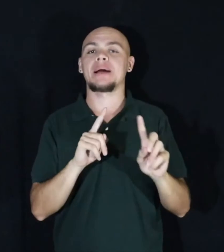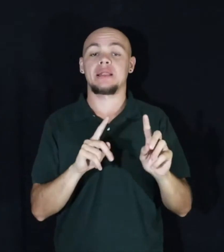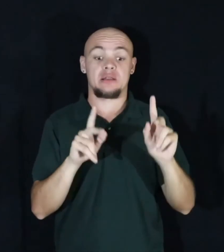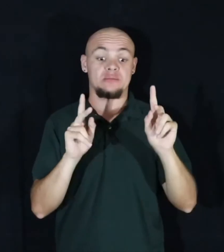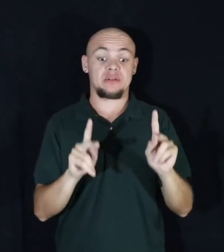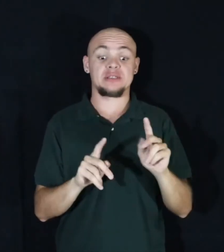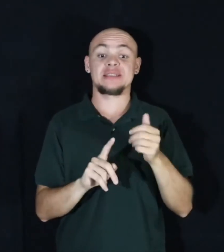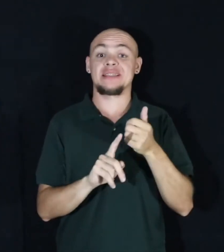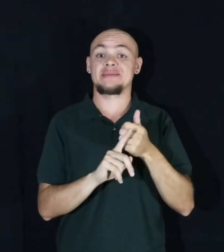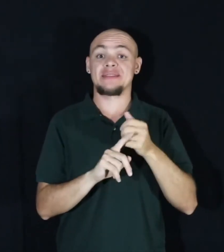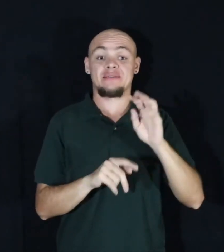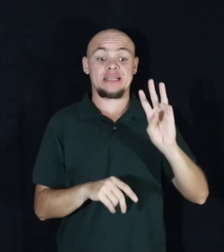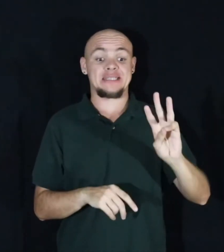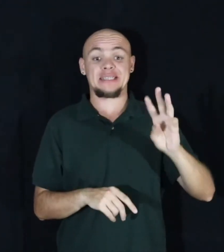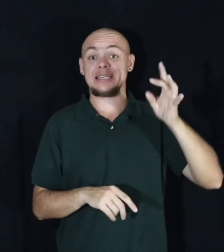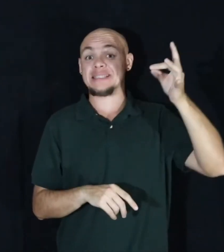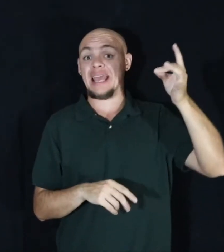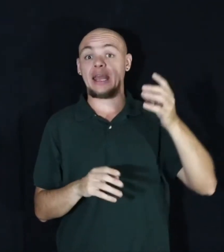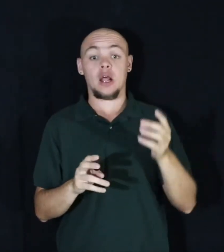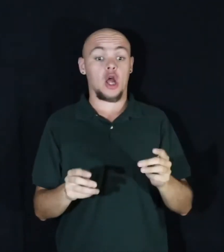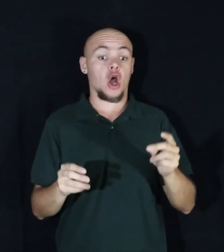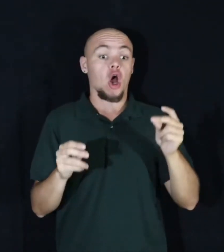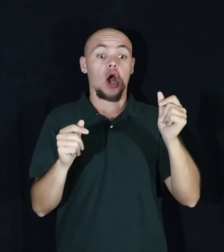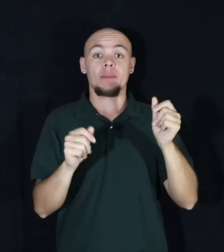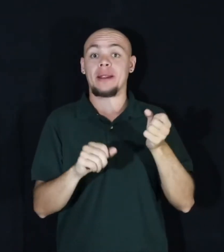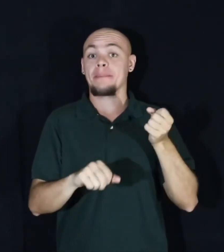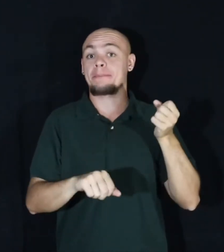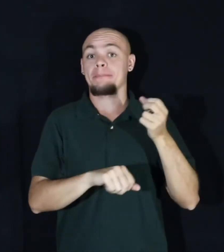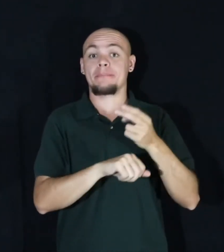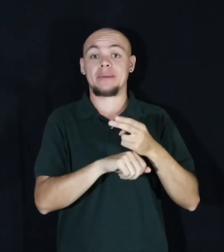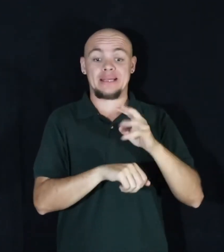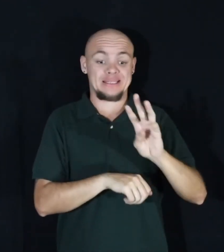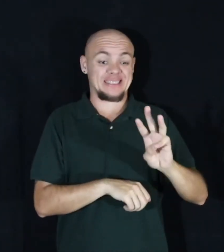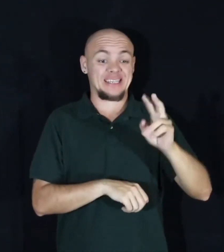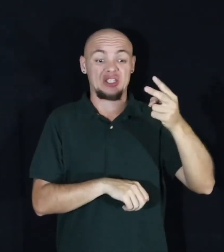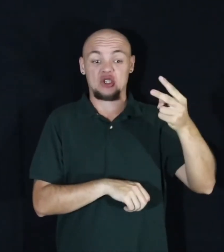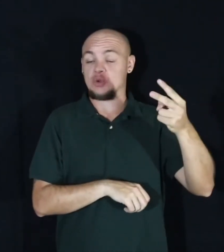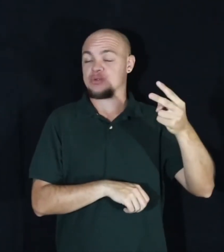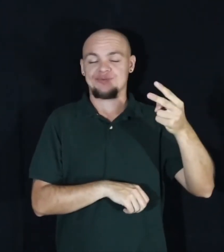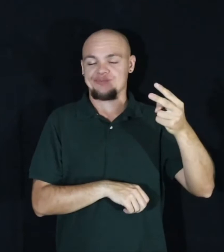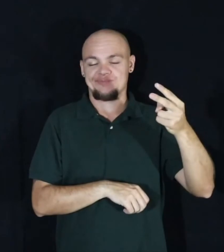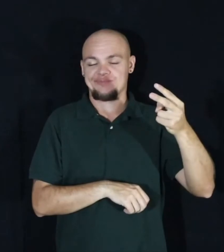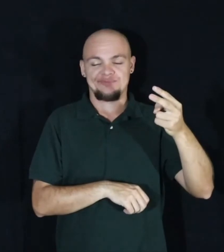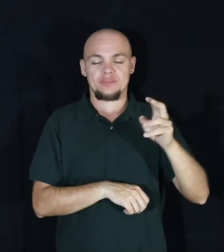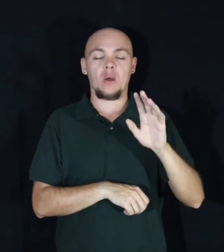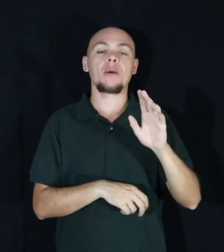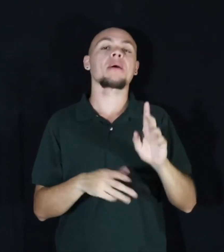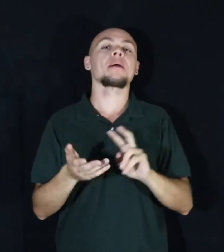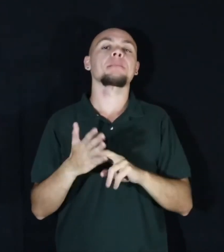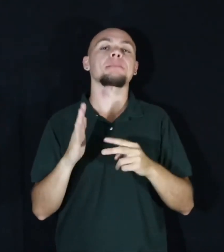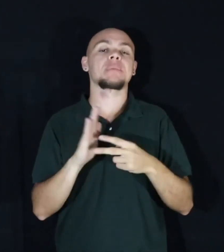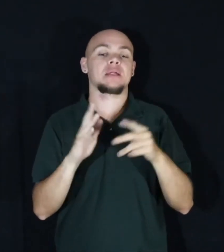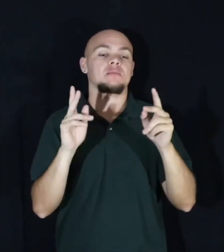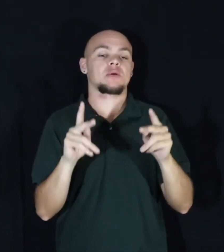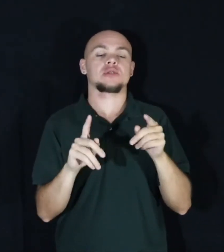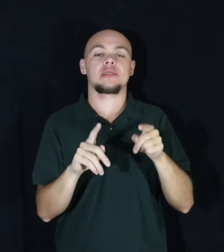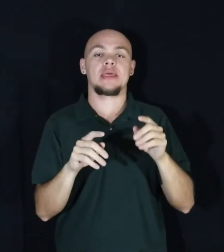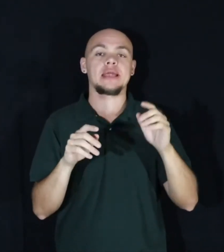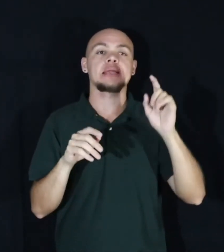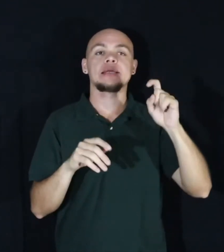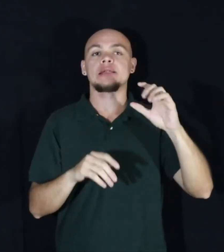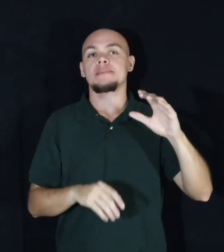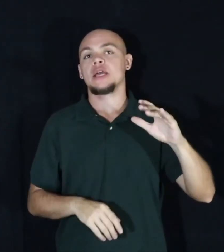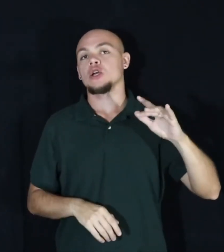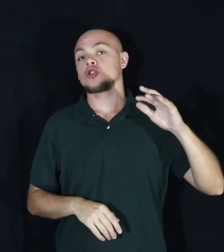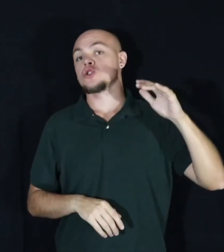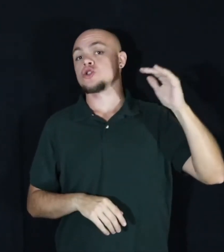that is 6'8" is not automatically better than someone that is 6'2". In other words, this person just needs to be tall